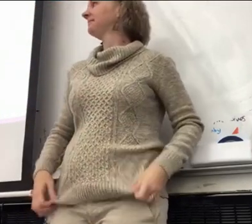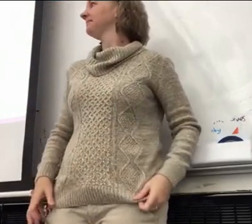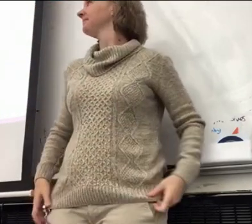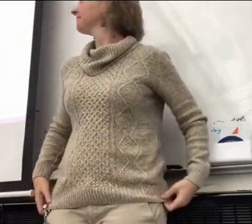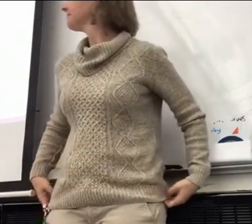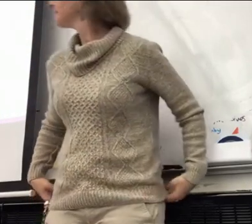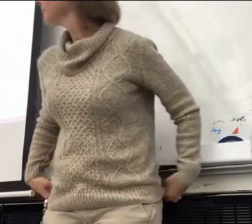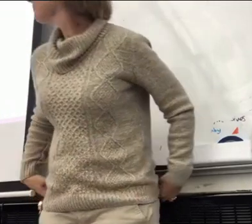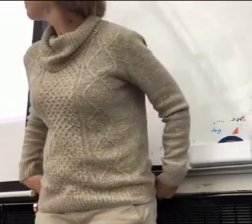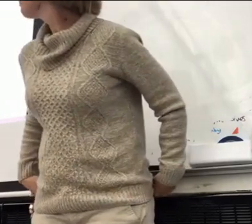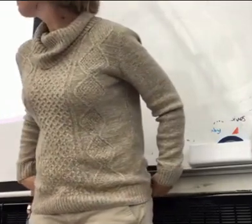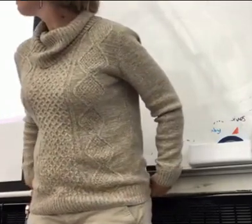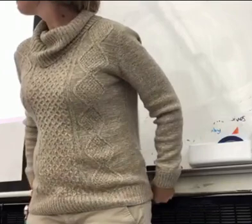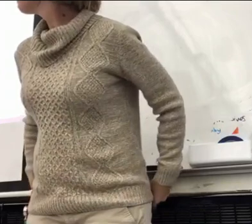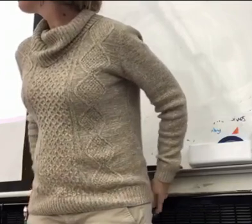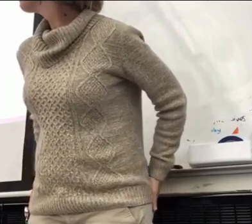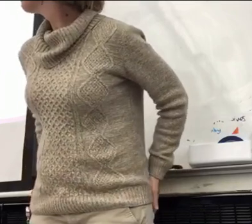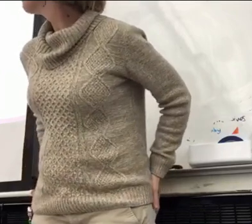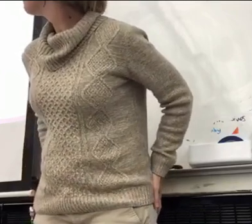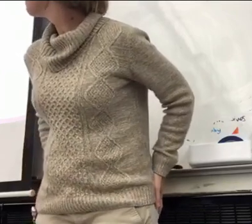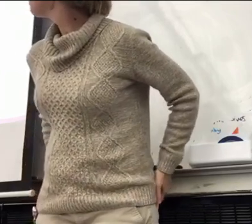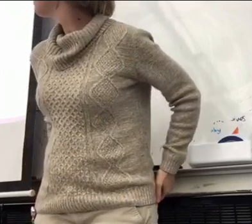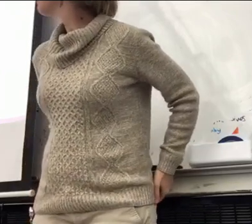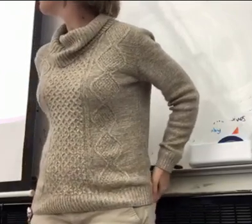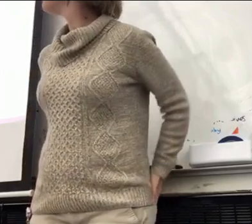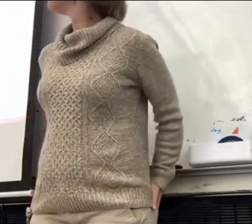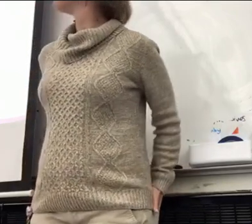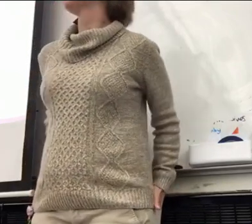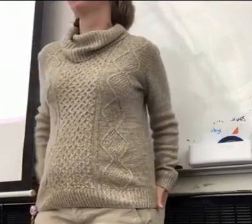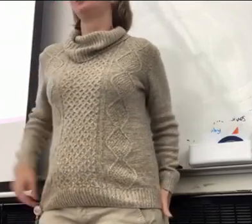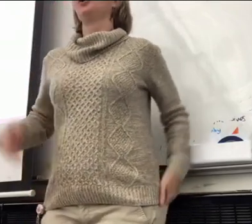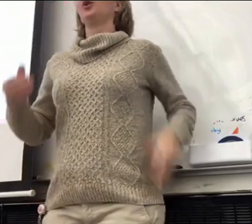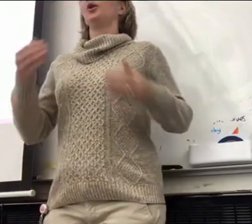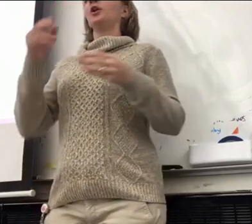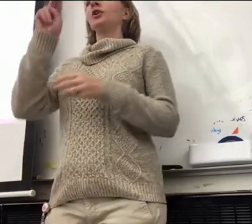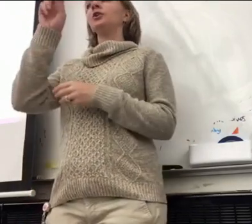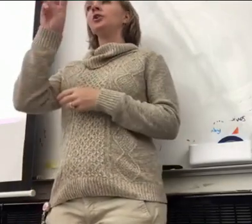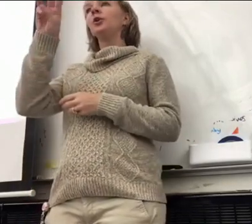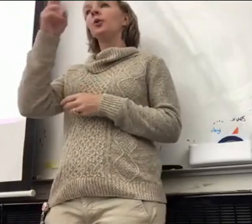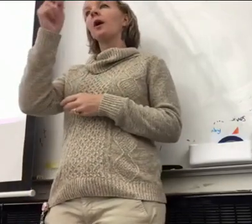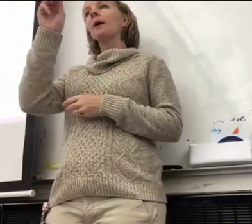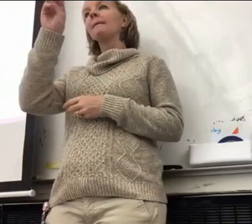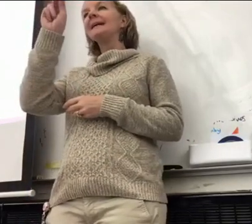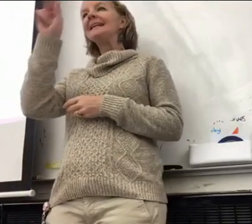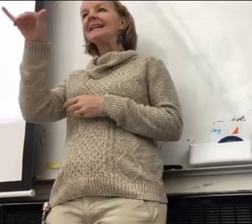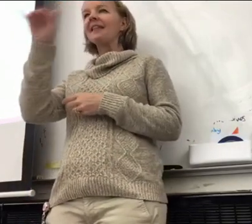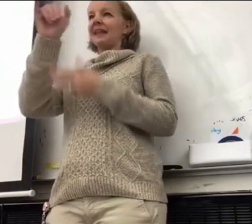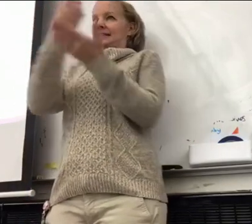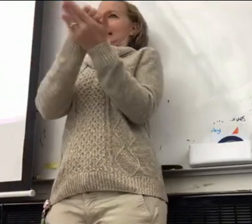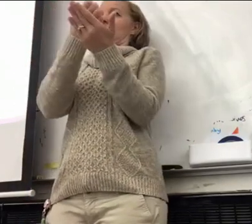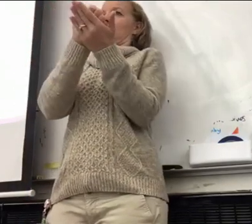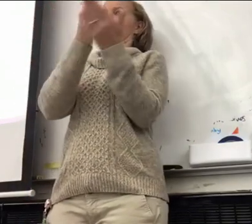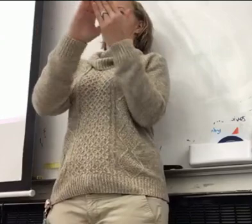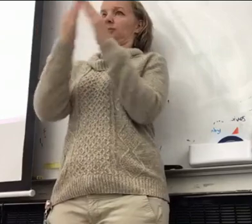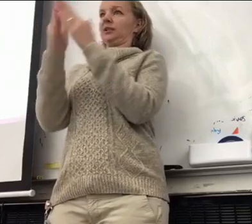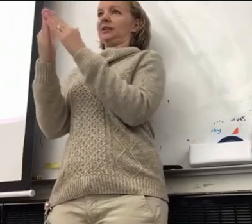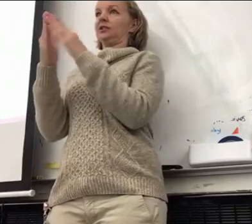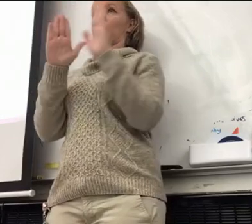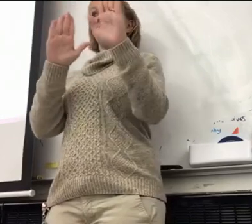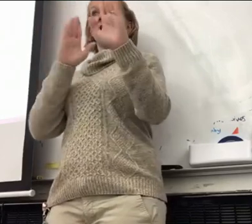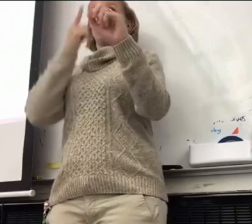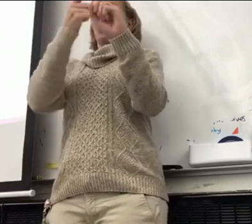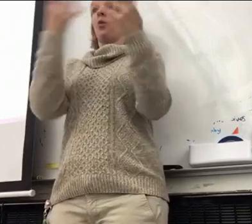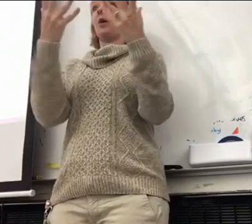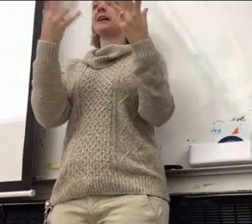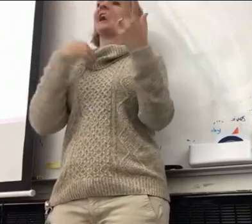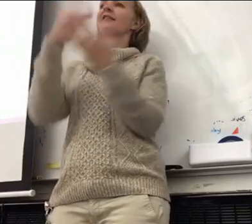on your charts. Okay? Now, the New Harmony community is going to be an economic community. Basically, their goal is to